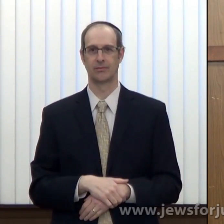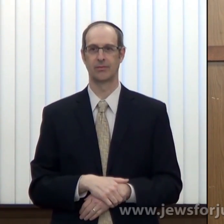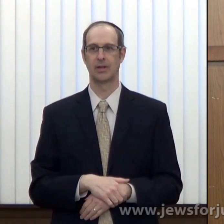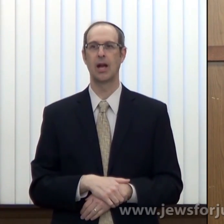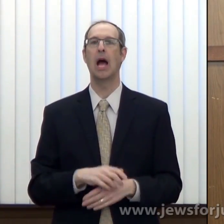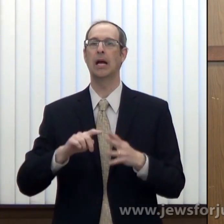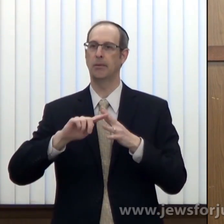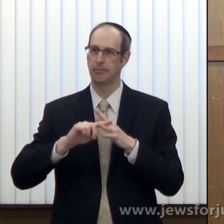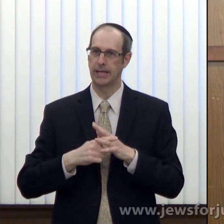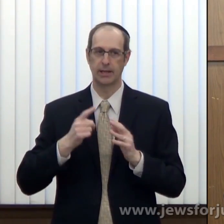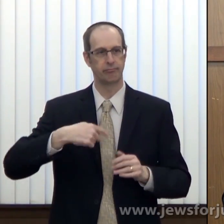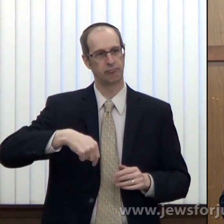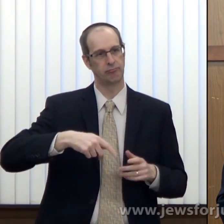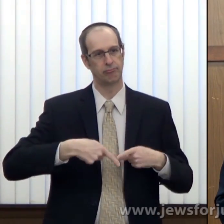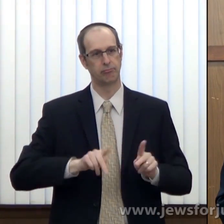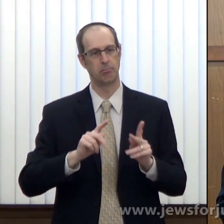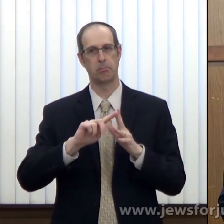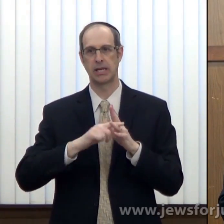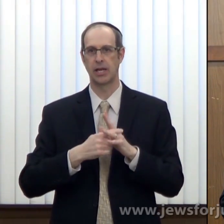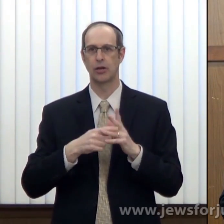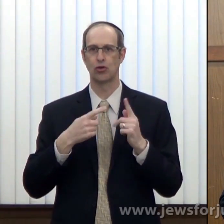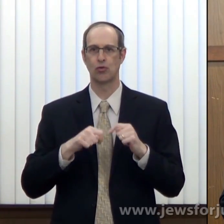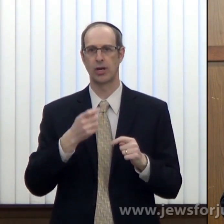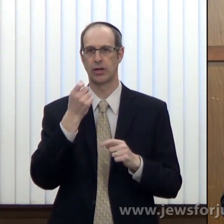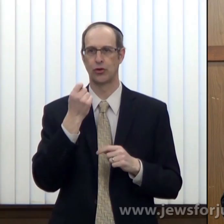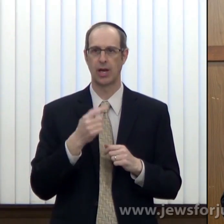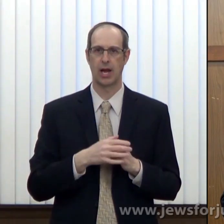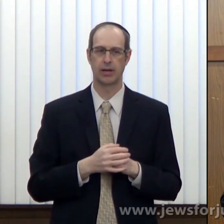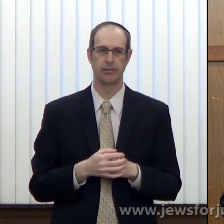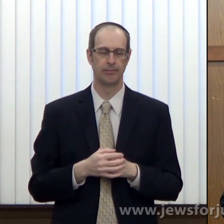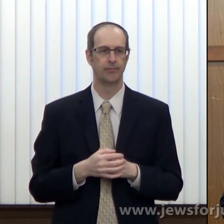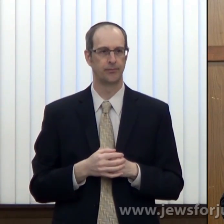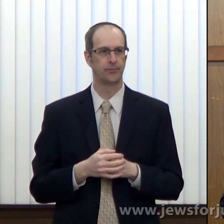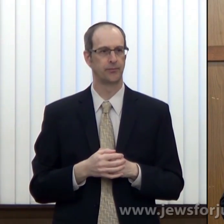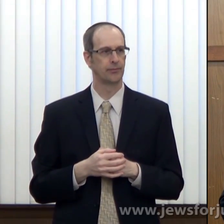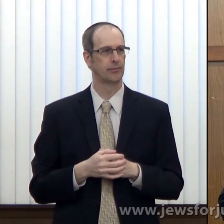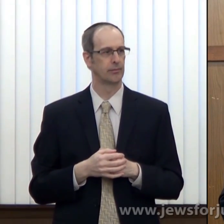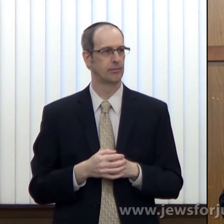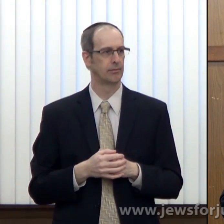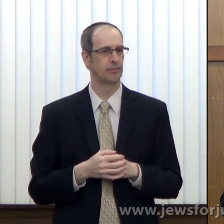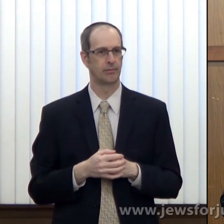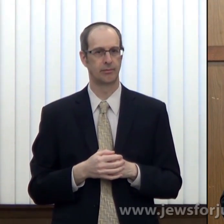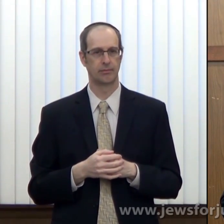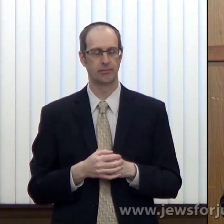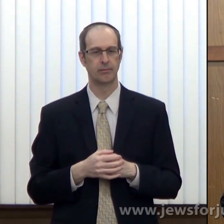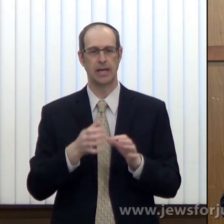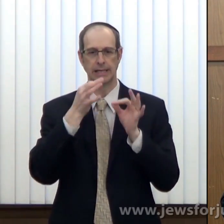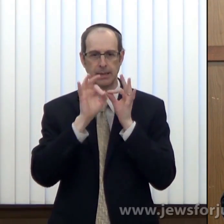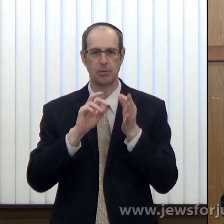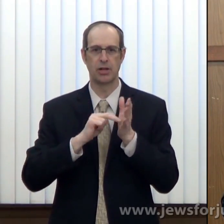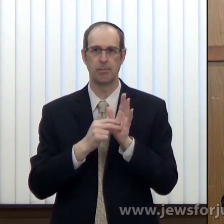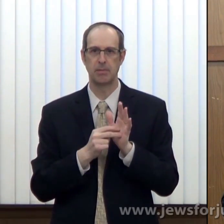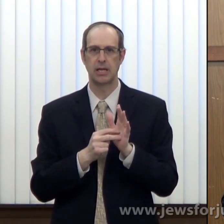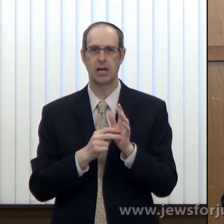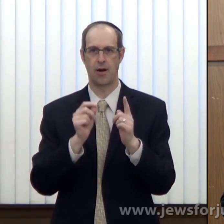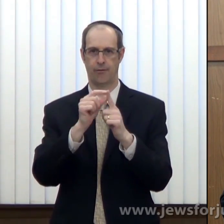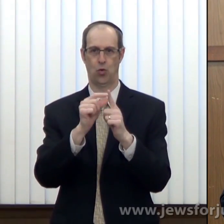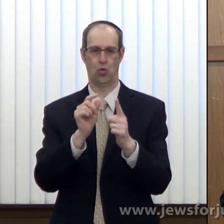So let's begin with trying to understand at the beginning tonight, simply the meaning of the